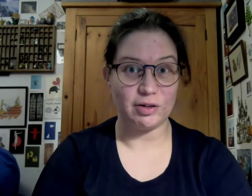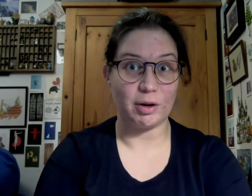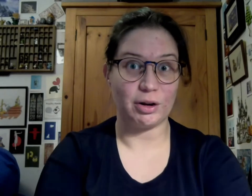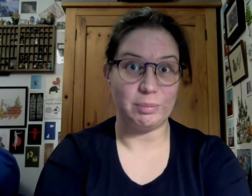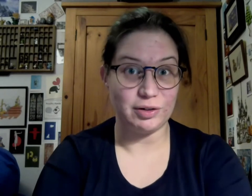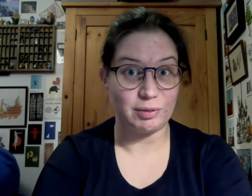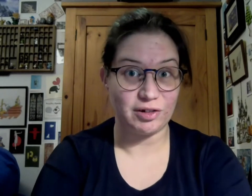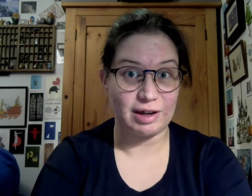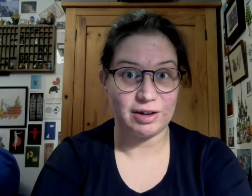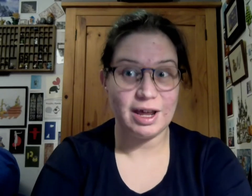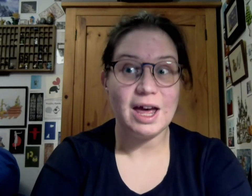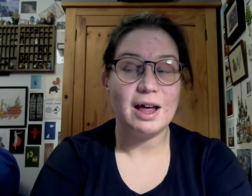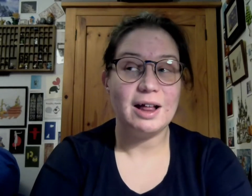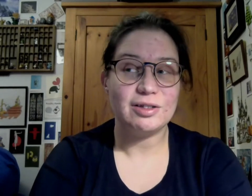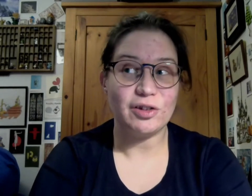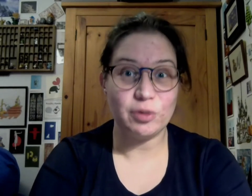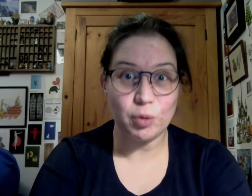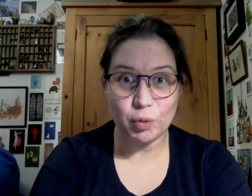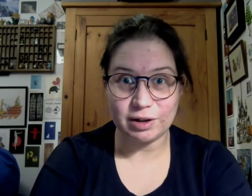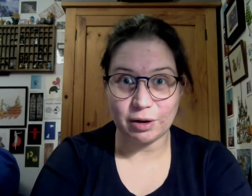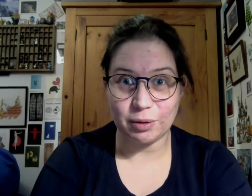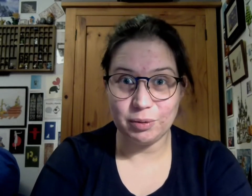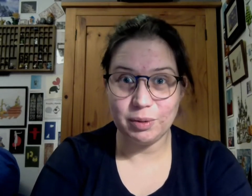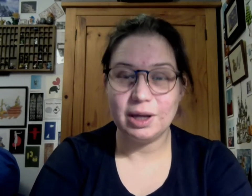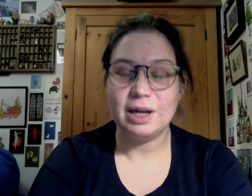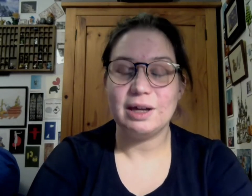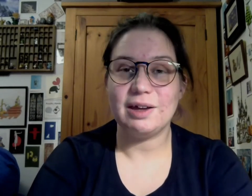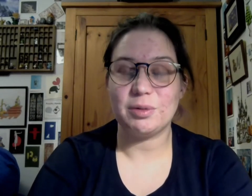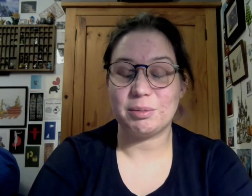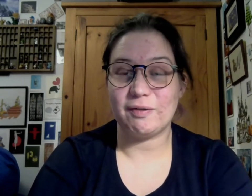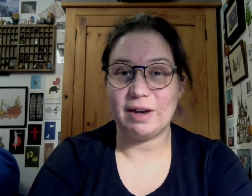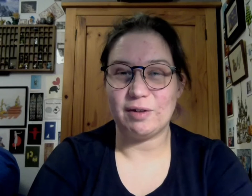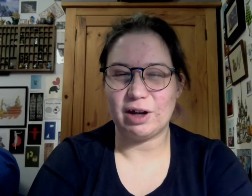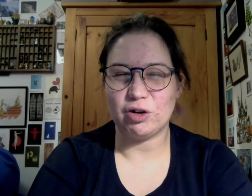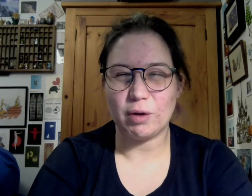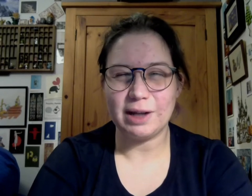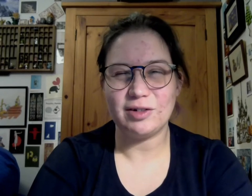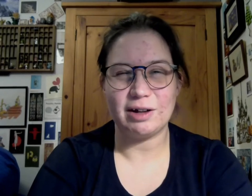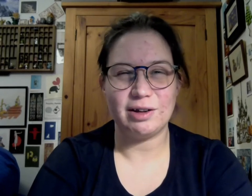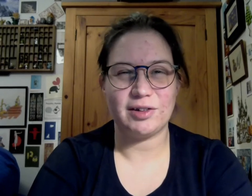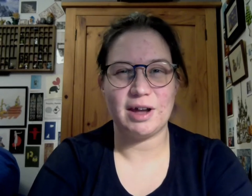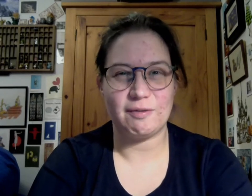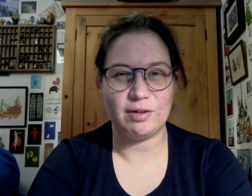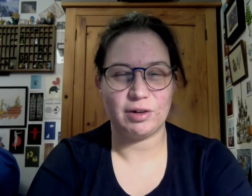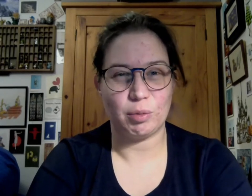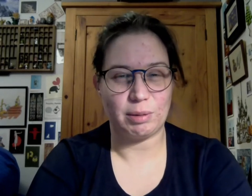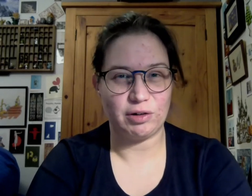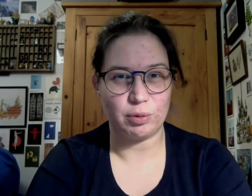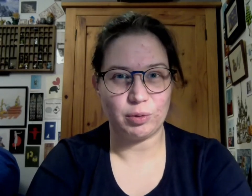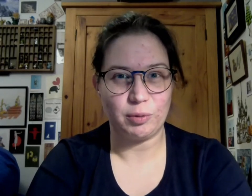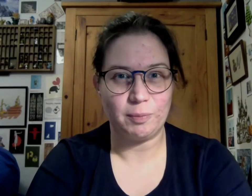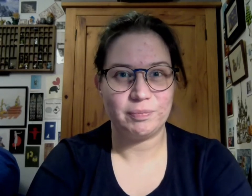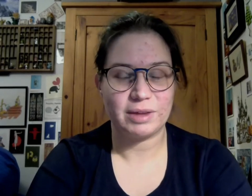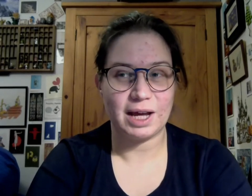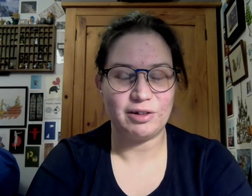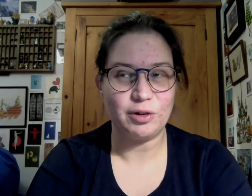and do it on the computer instead. The story, though, is one of my favourites. I try and tell this in every single one of my schools, and it's